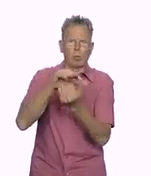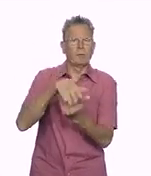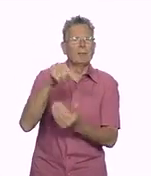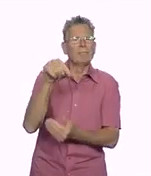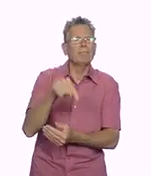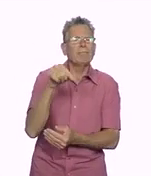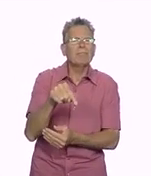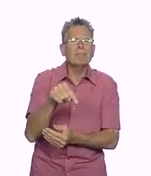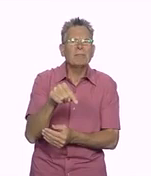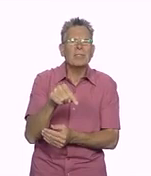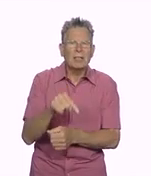well.